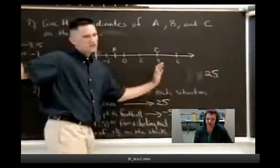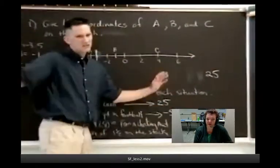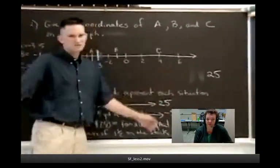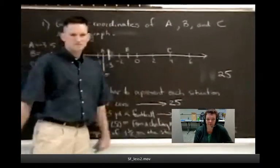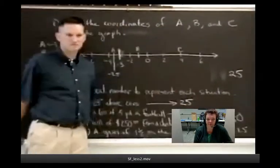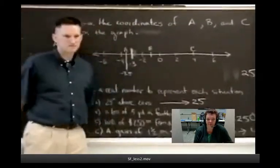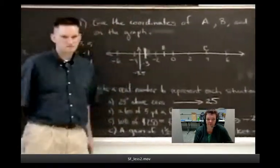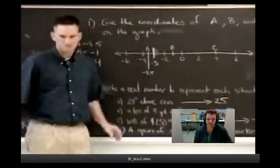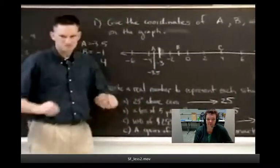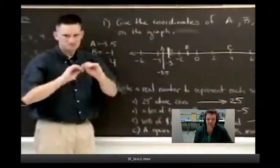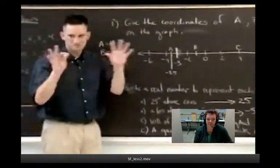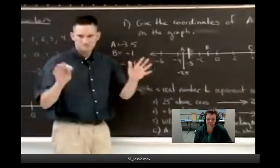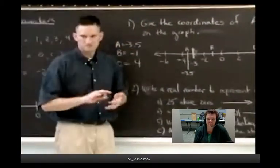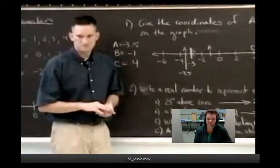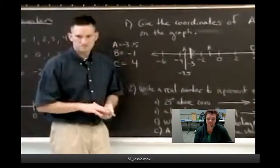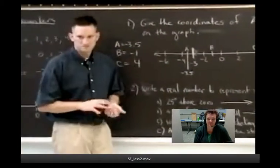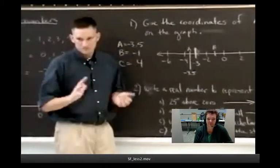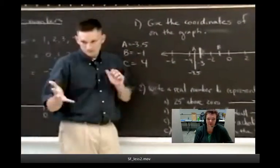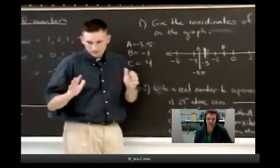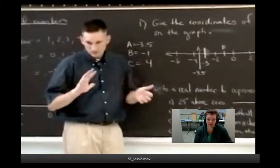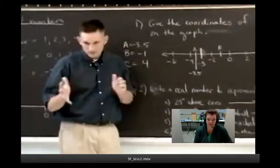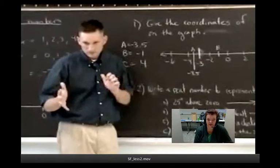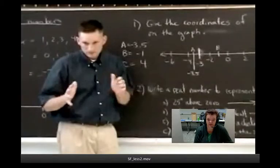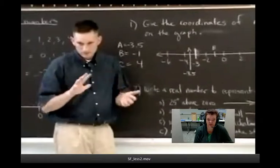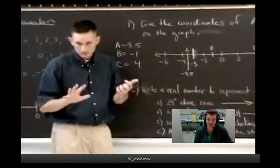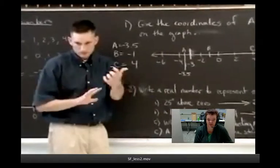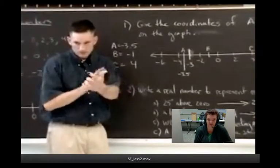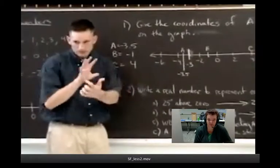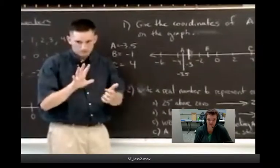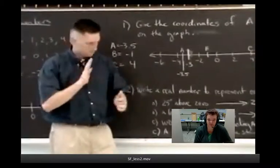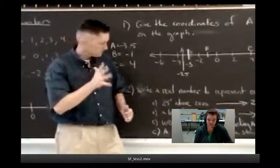1.5. Simple. Clear? Everybody good?